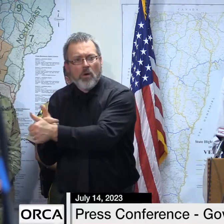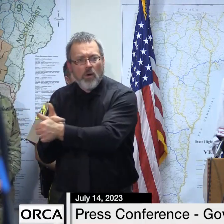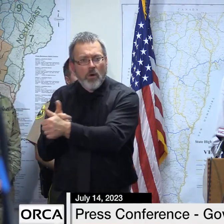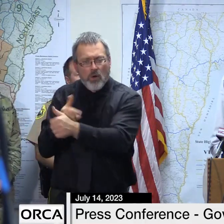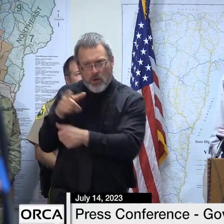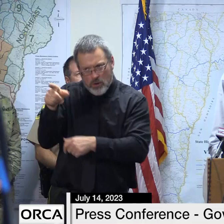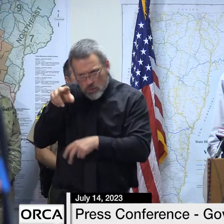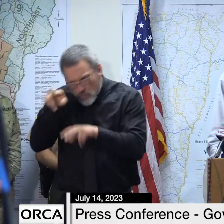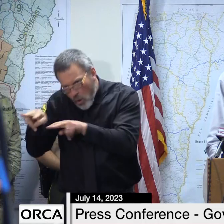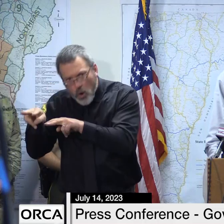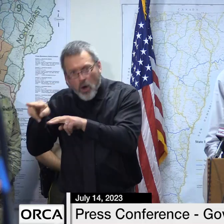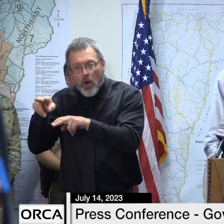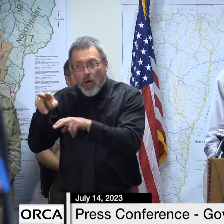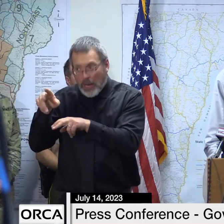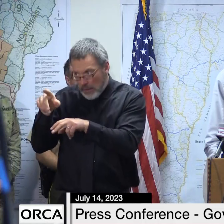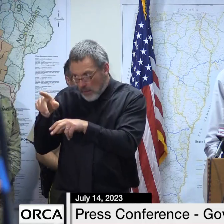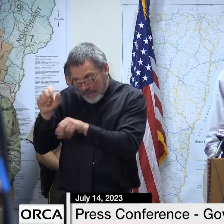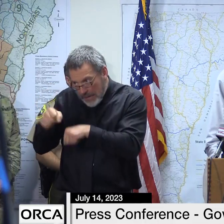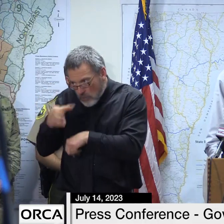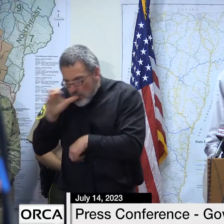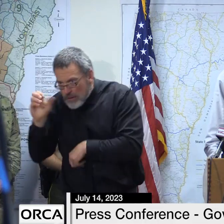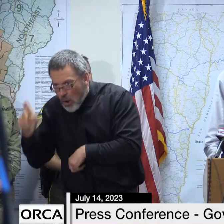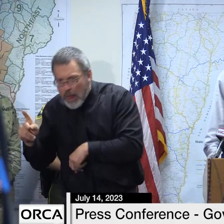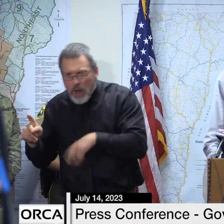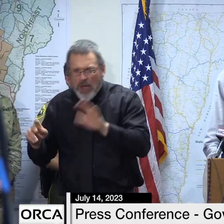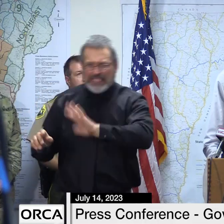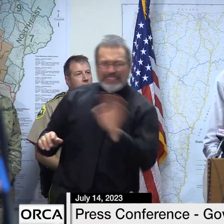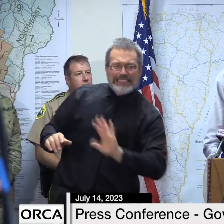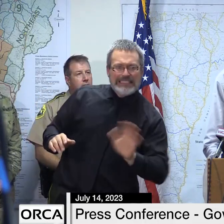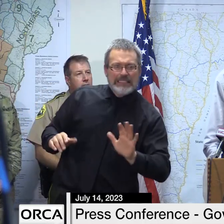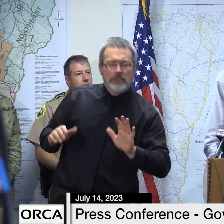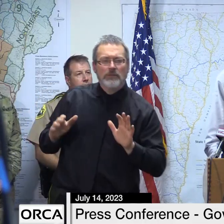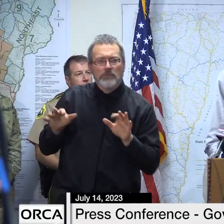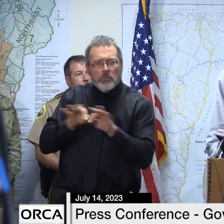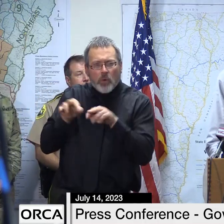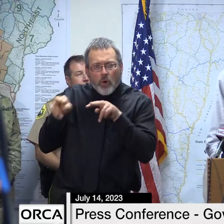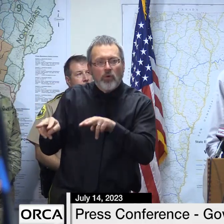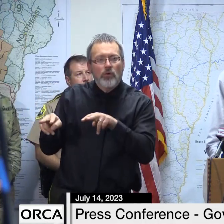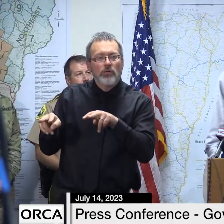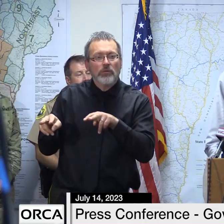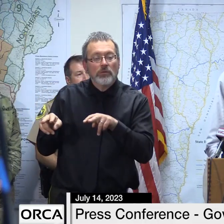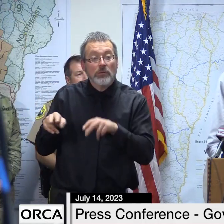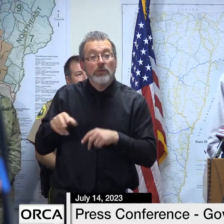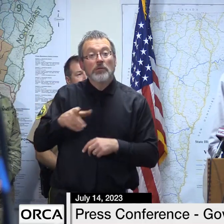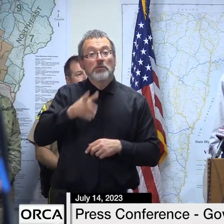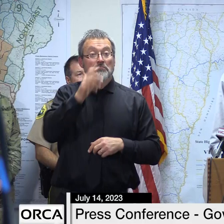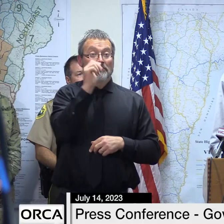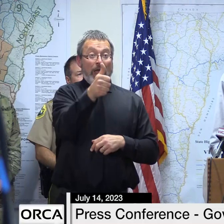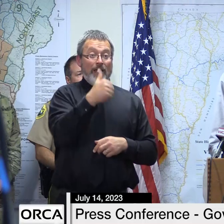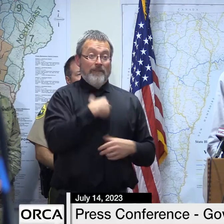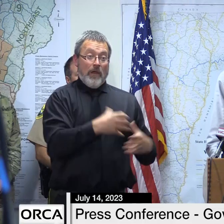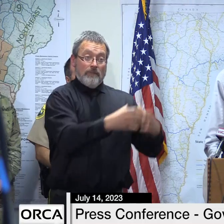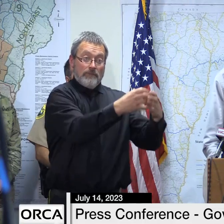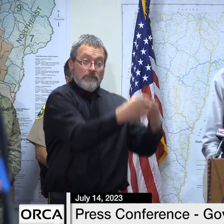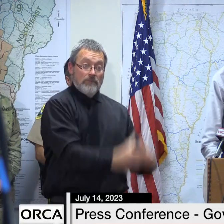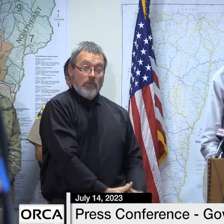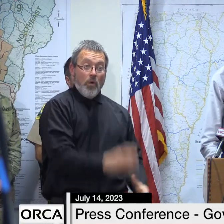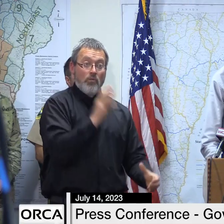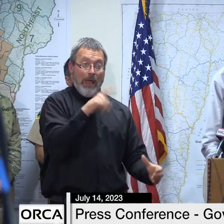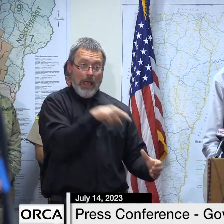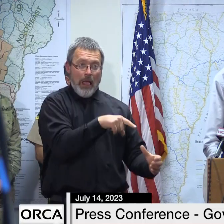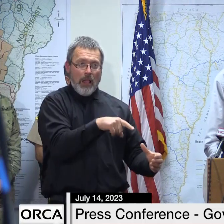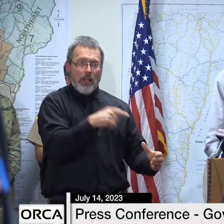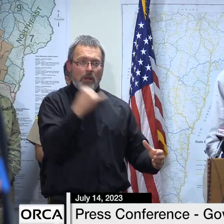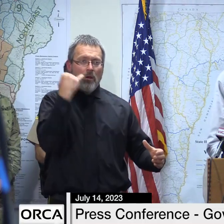you have a private well or spring and are in a flooded area, you should assume your water is